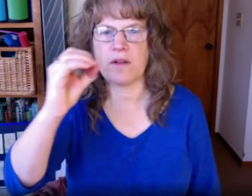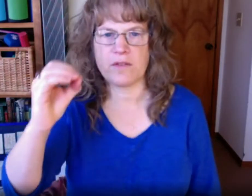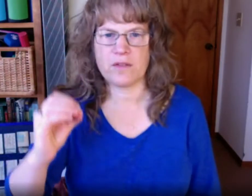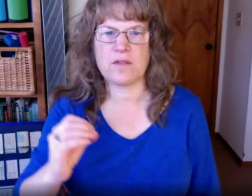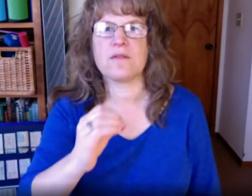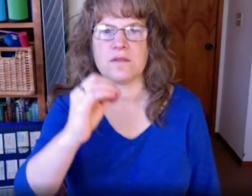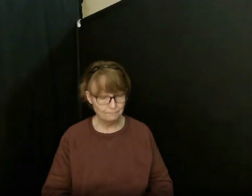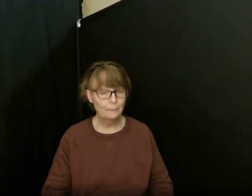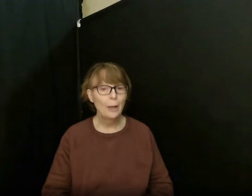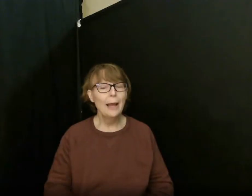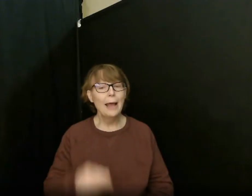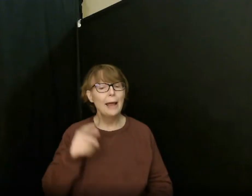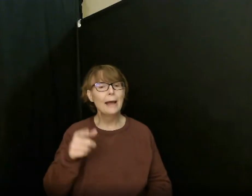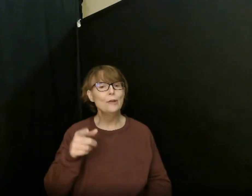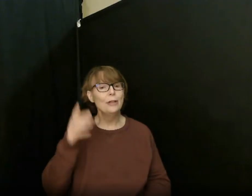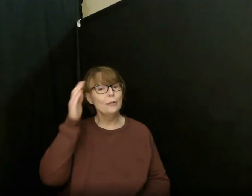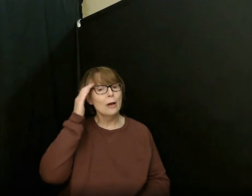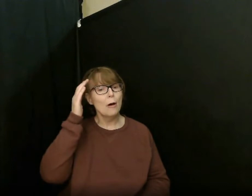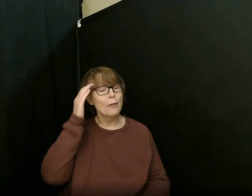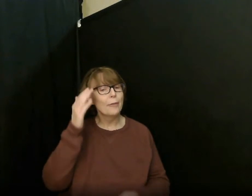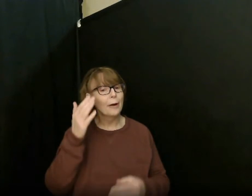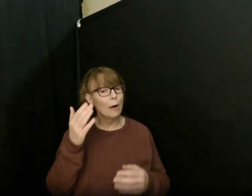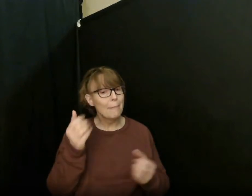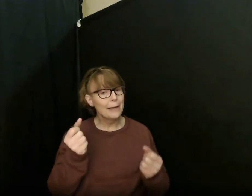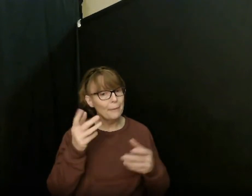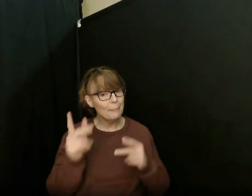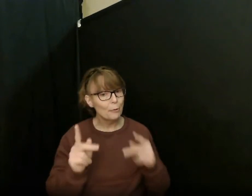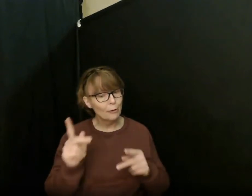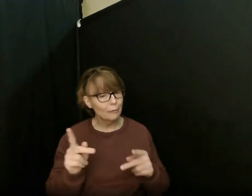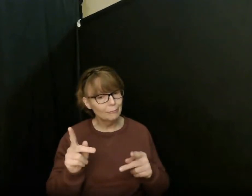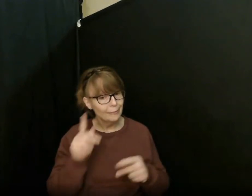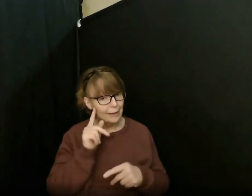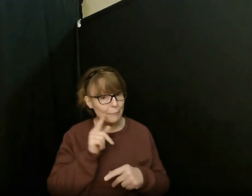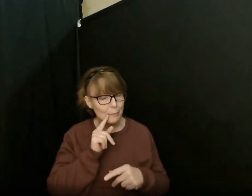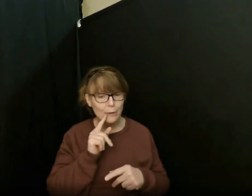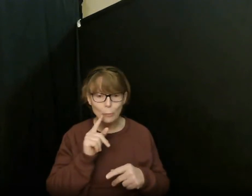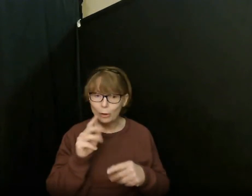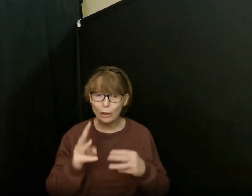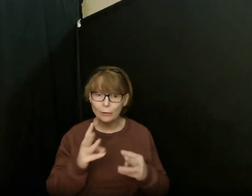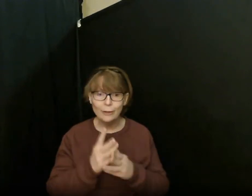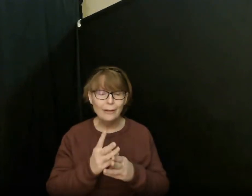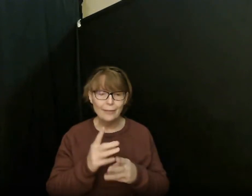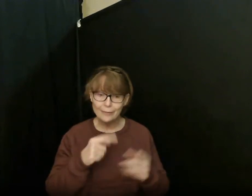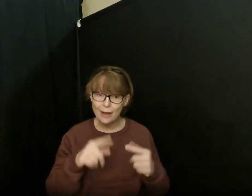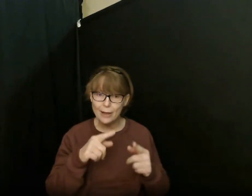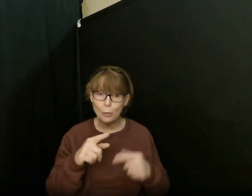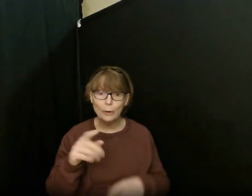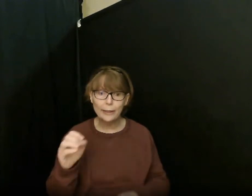clockwise. Mm-hmm. And you know that there are many people, deaf people in the world, that sign